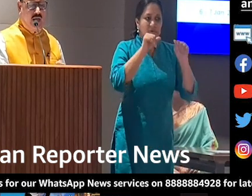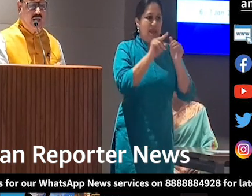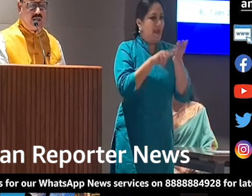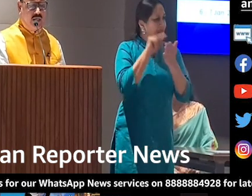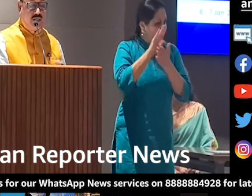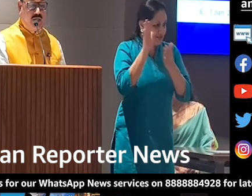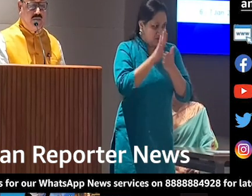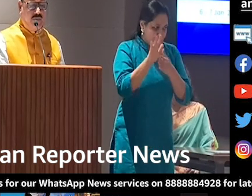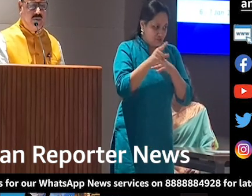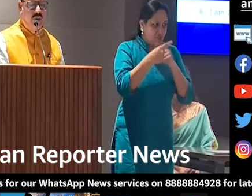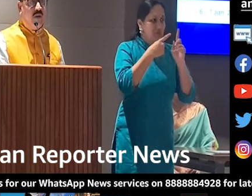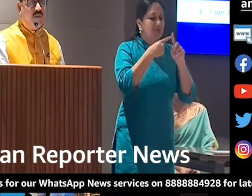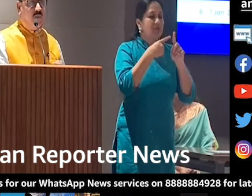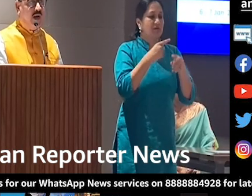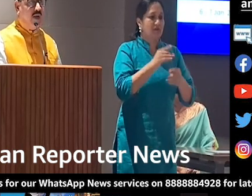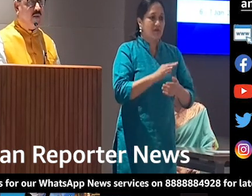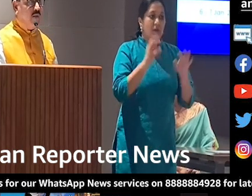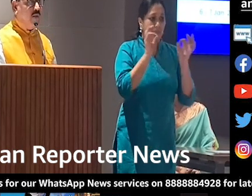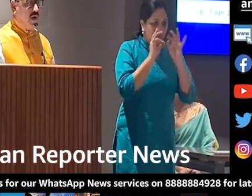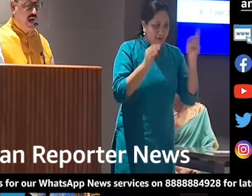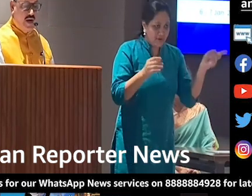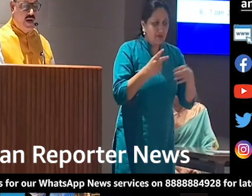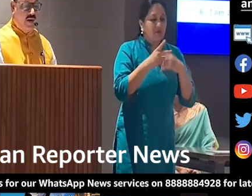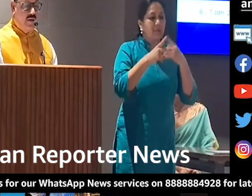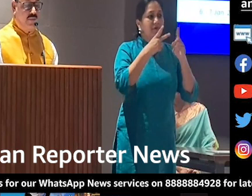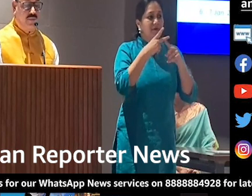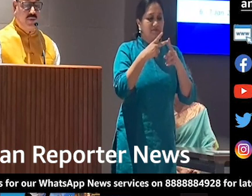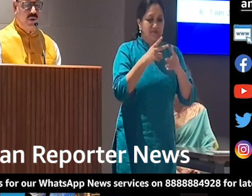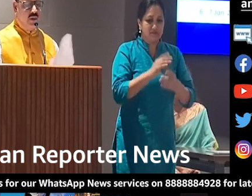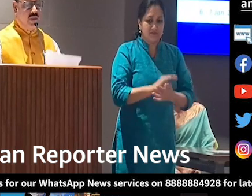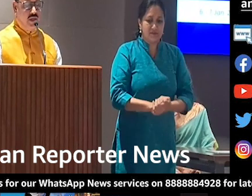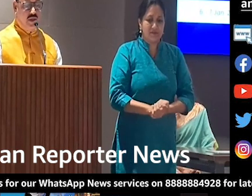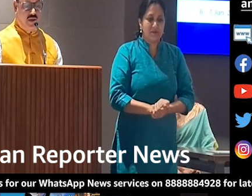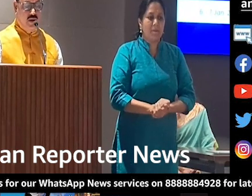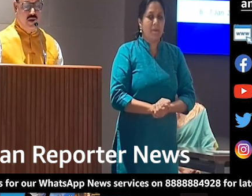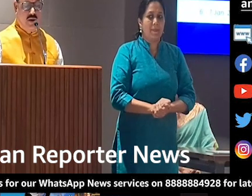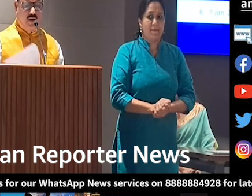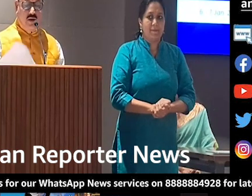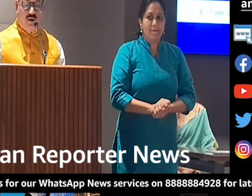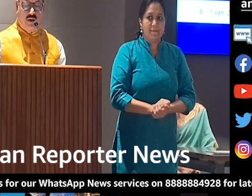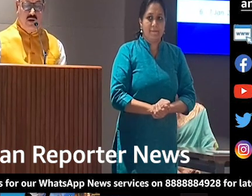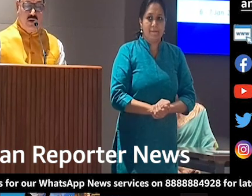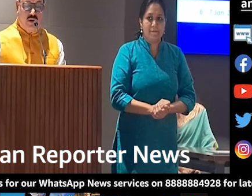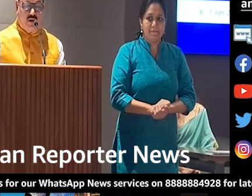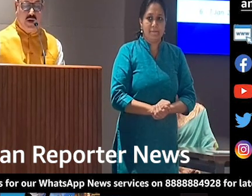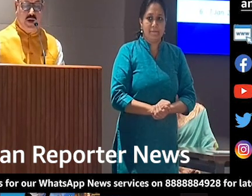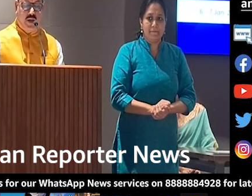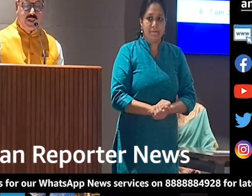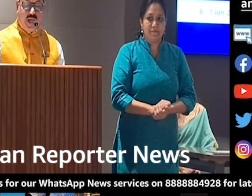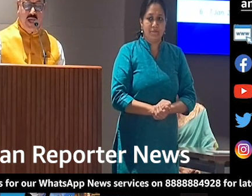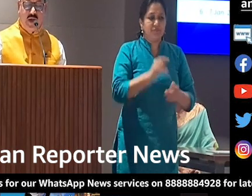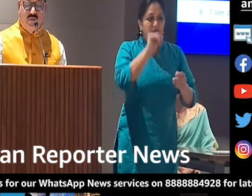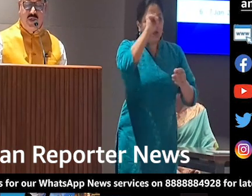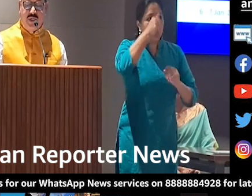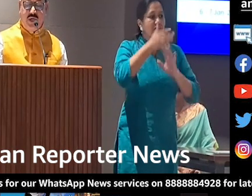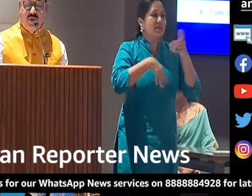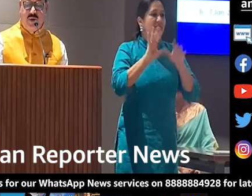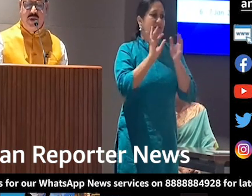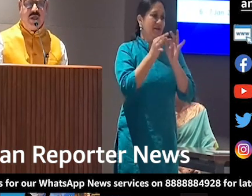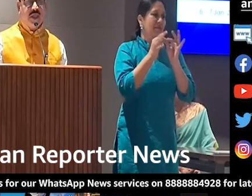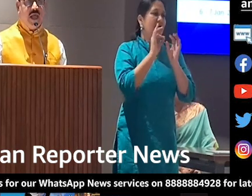AYJNI SHD Mumbai and the Indian Sign